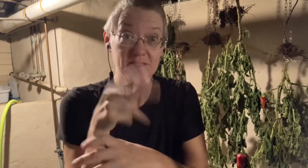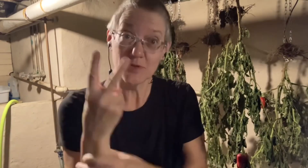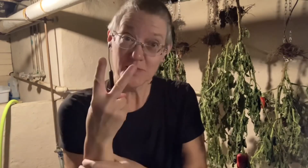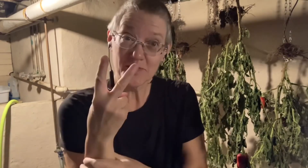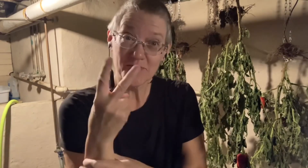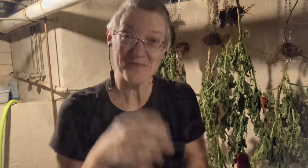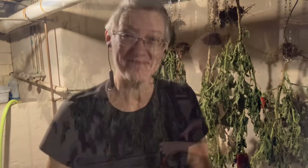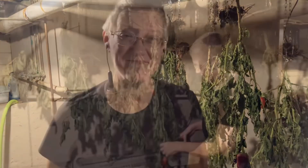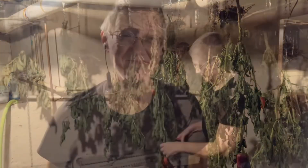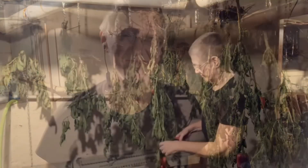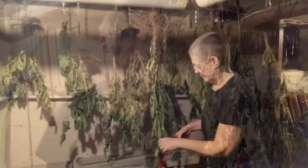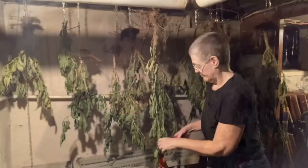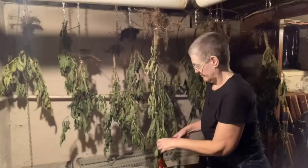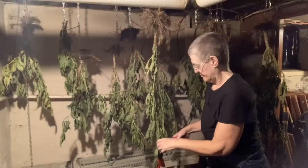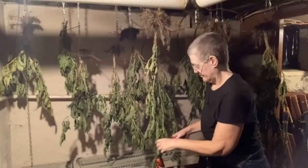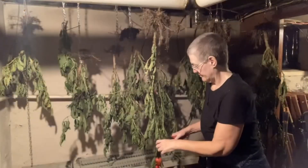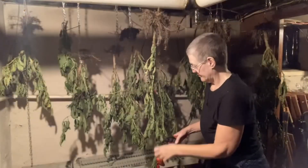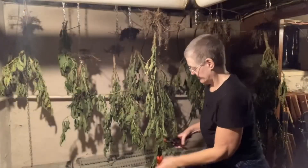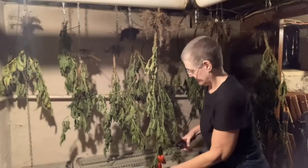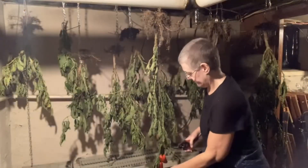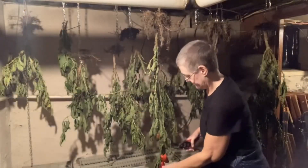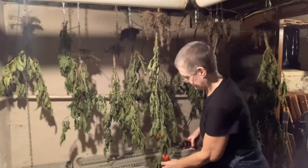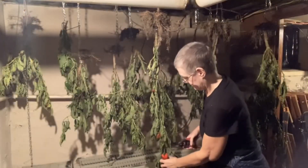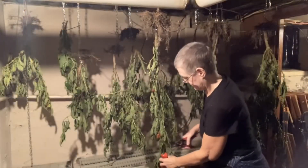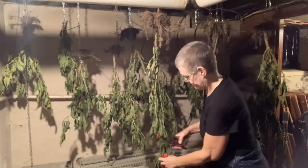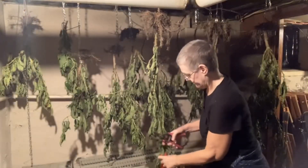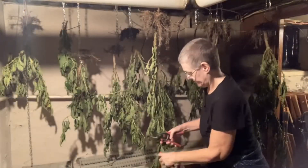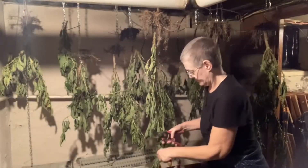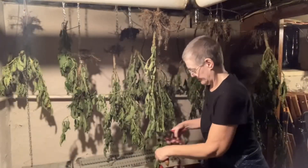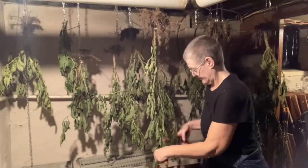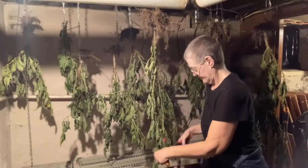That was only from 2 plants.